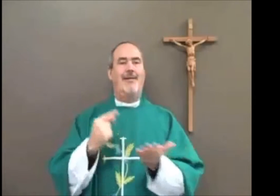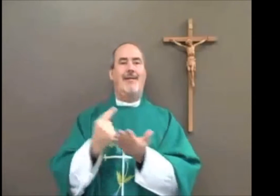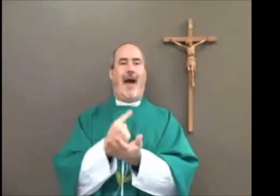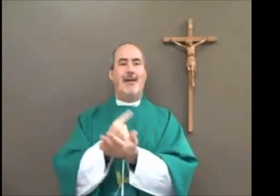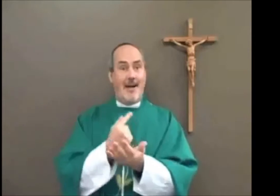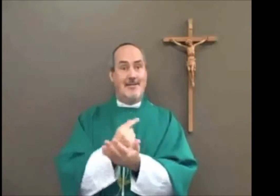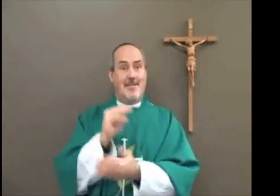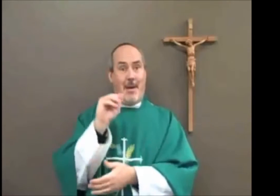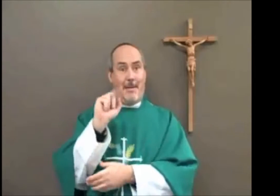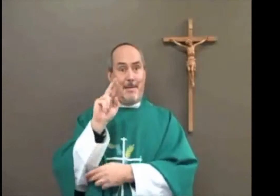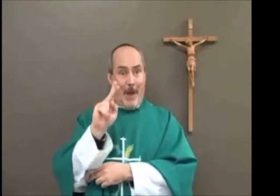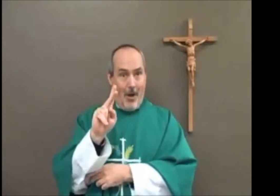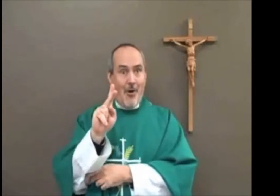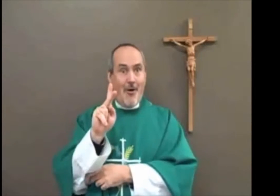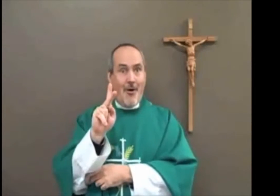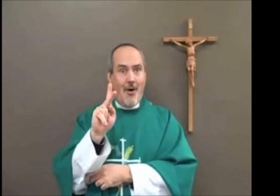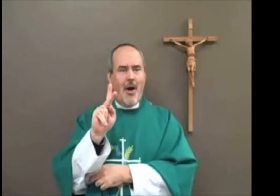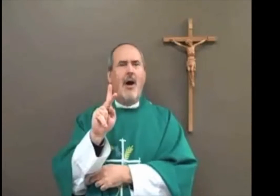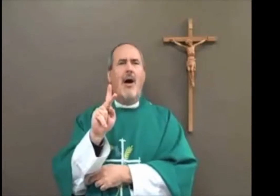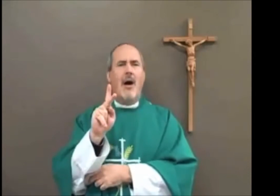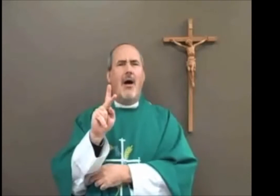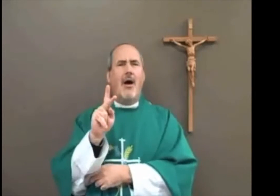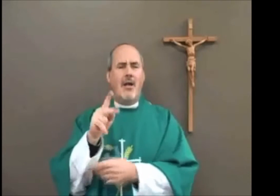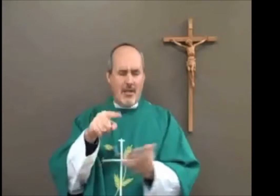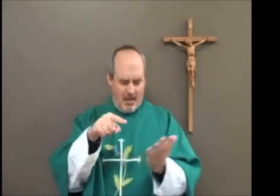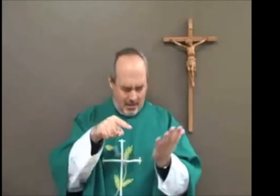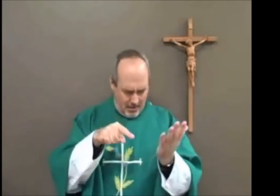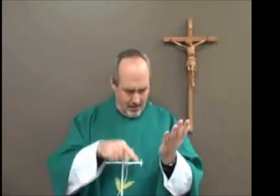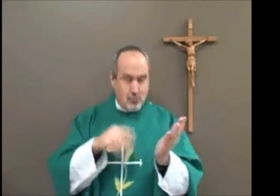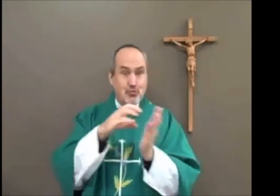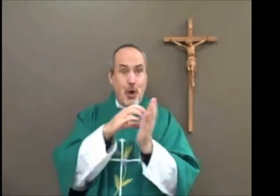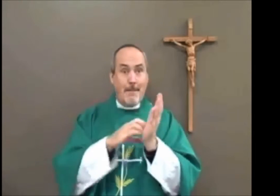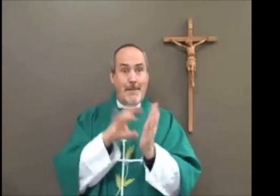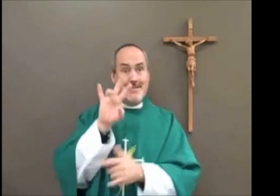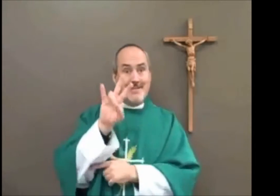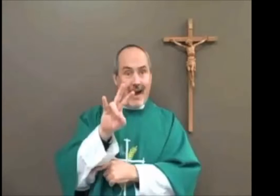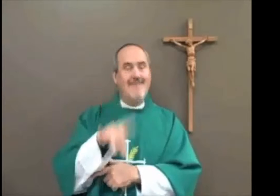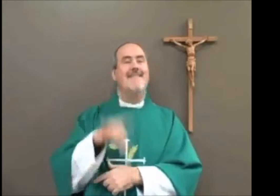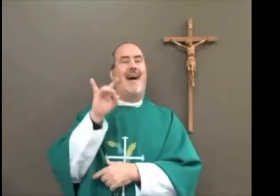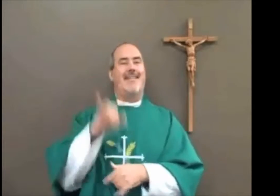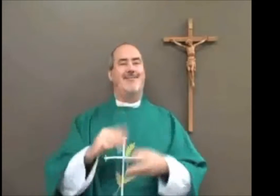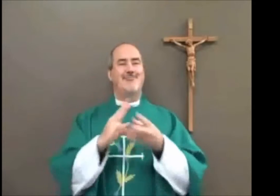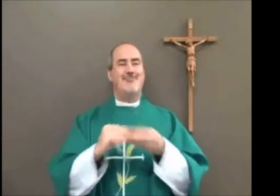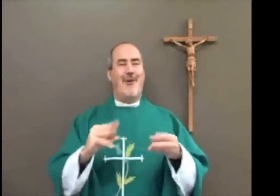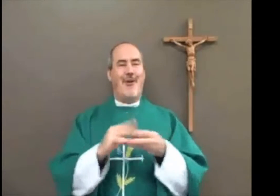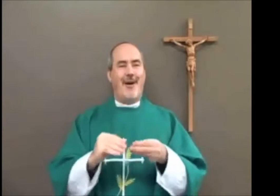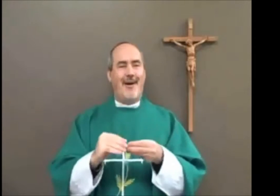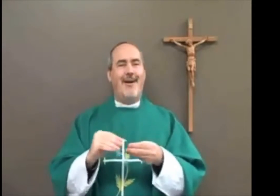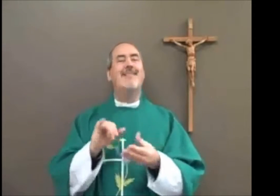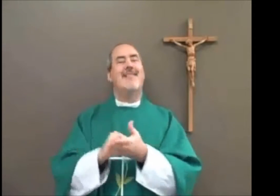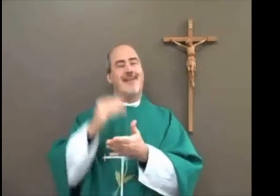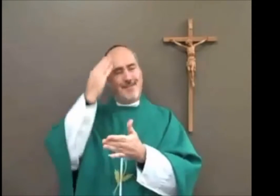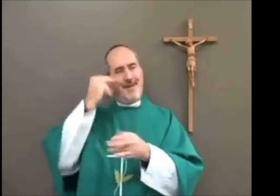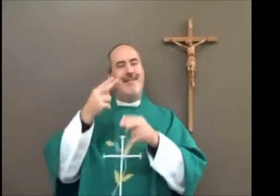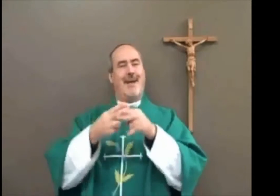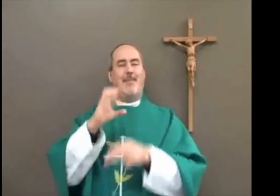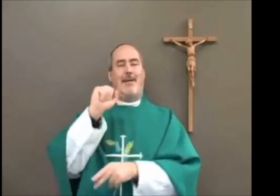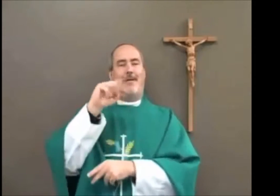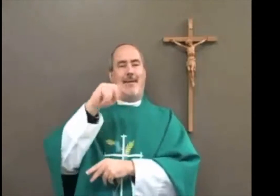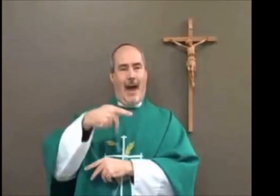Gospel, we notice that it comes from the book of Mark. And if we look further, we notice it's from chapter 7.